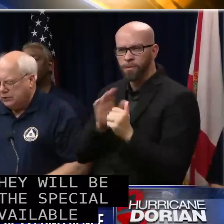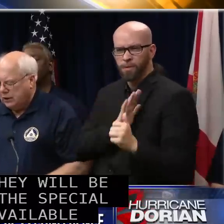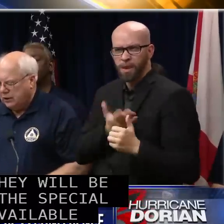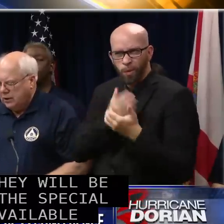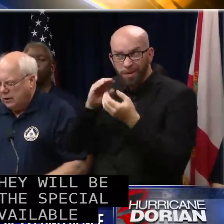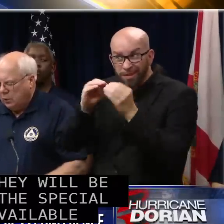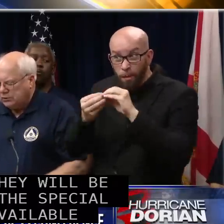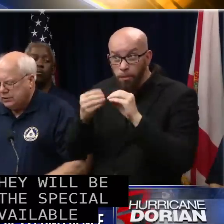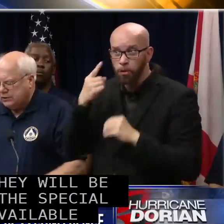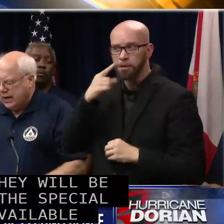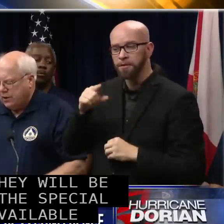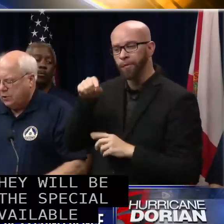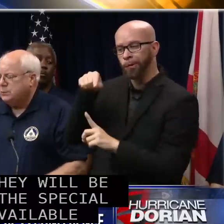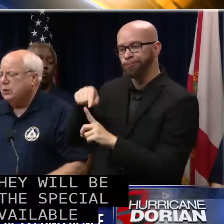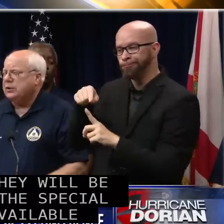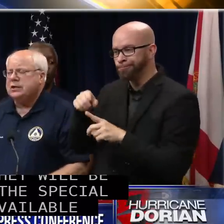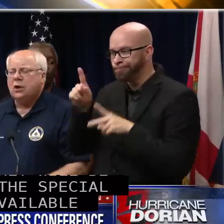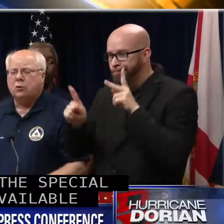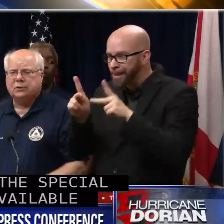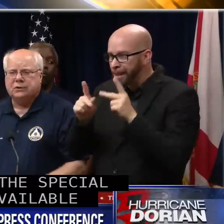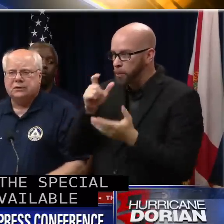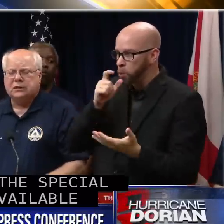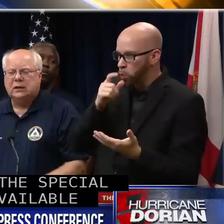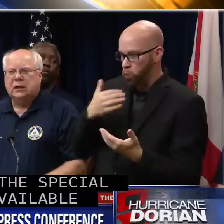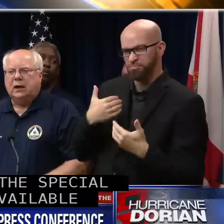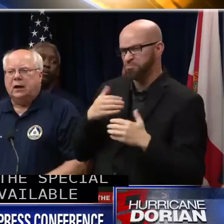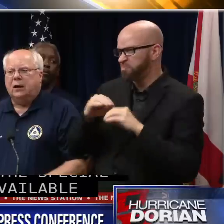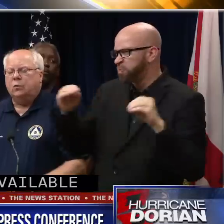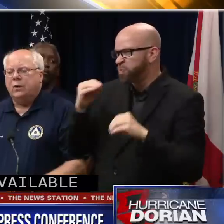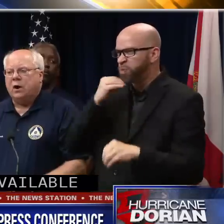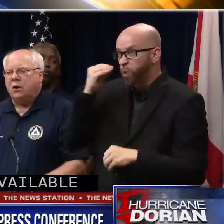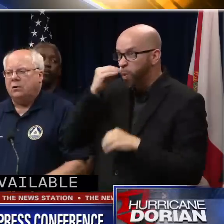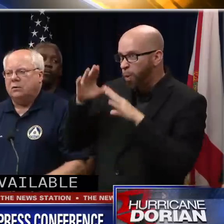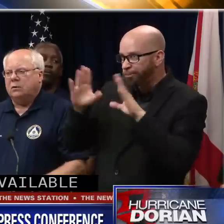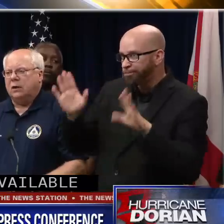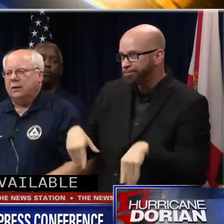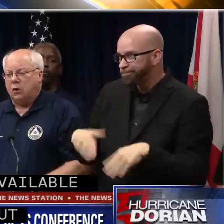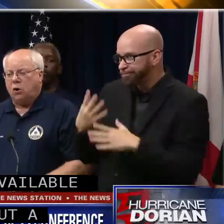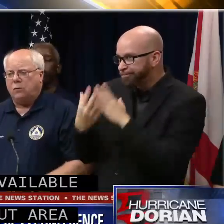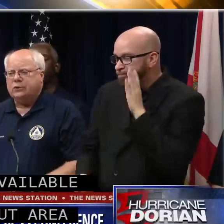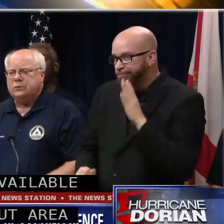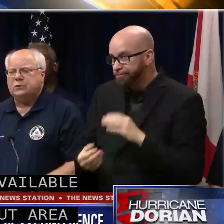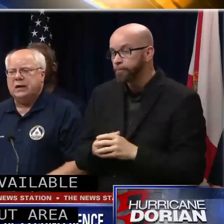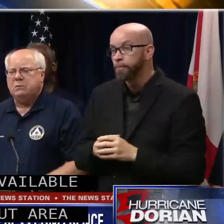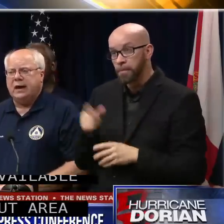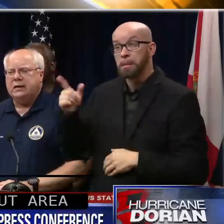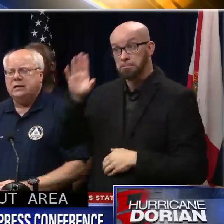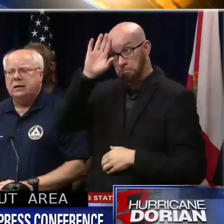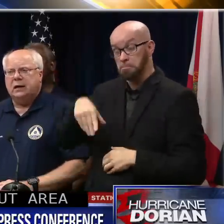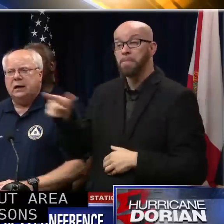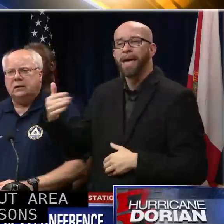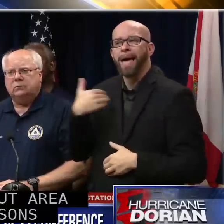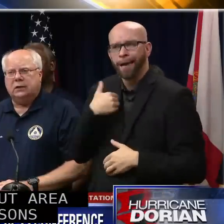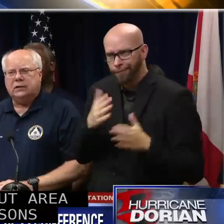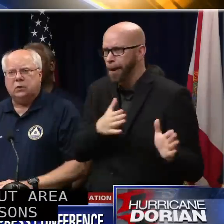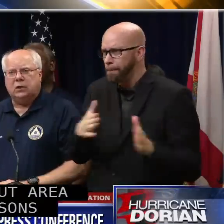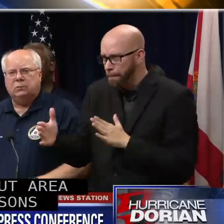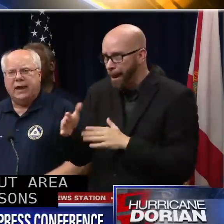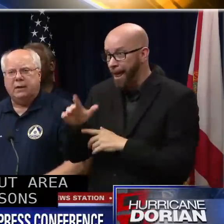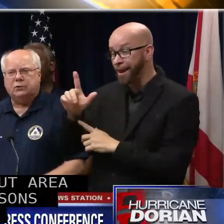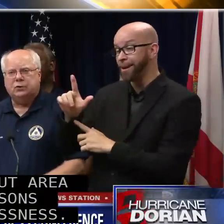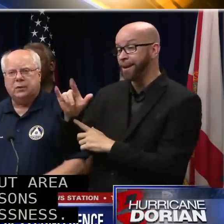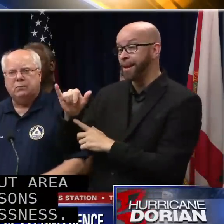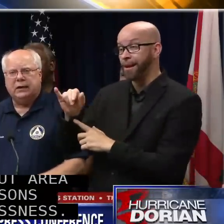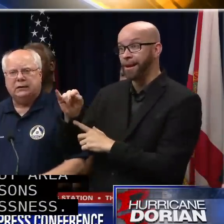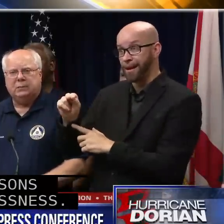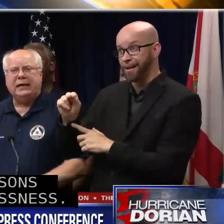for those persons that are experiencing homelessness. There are arrangements being made. Links will